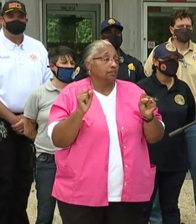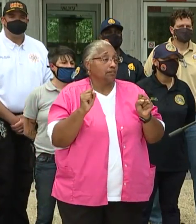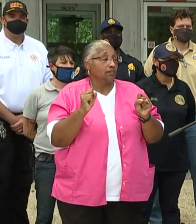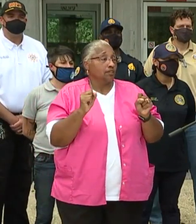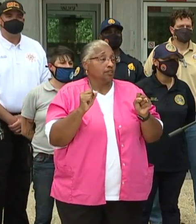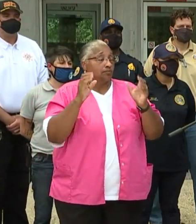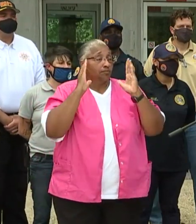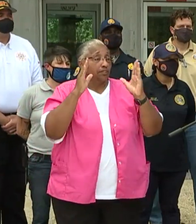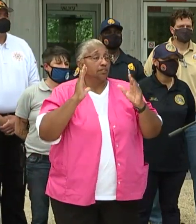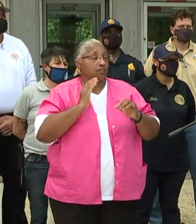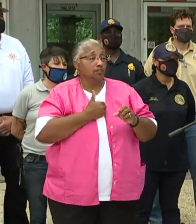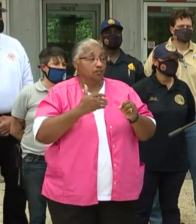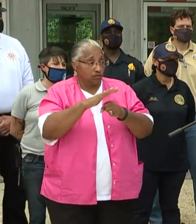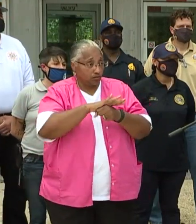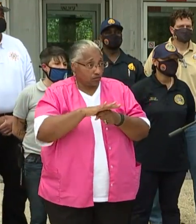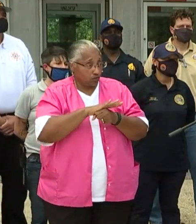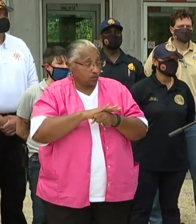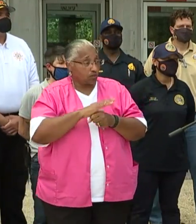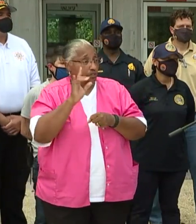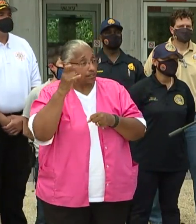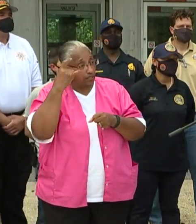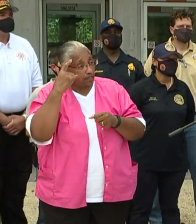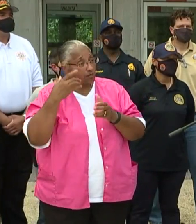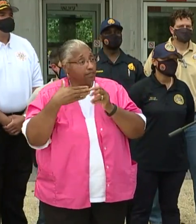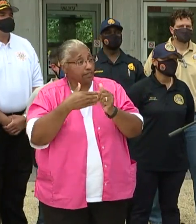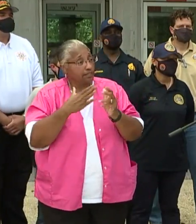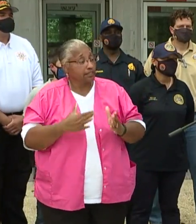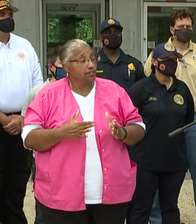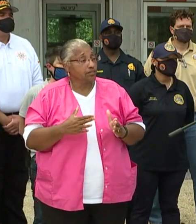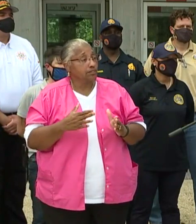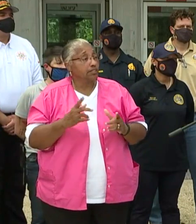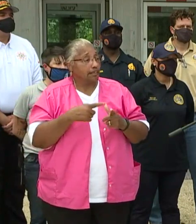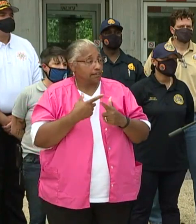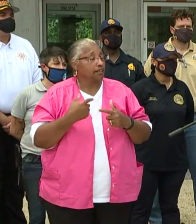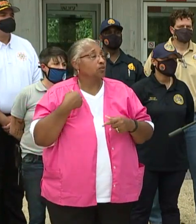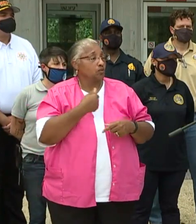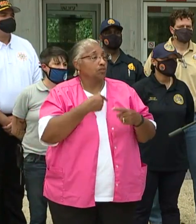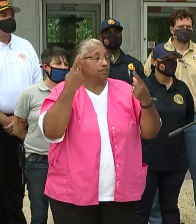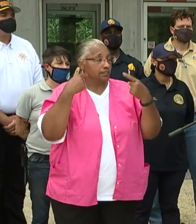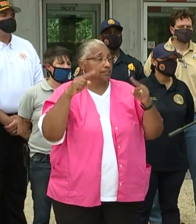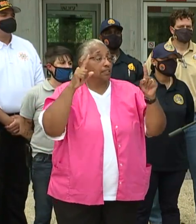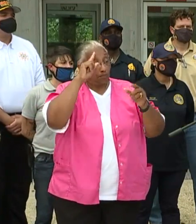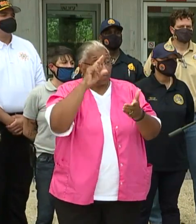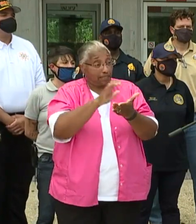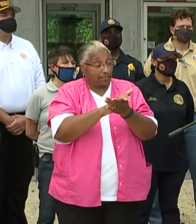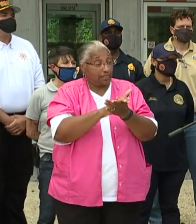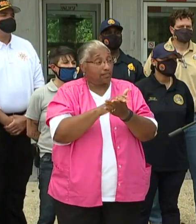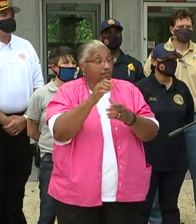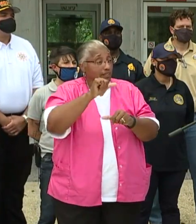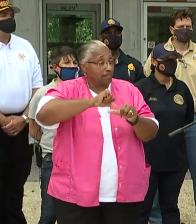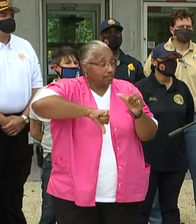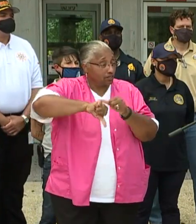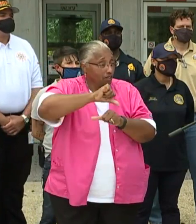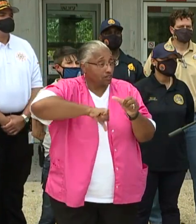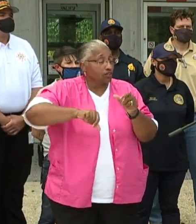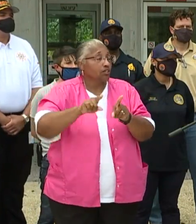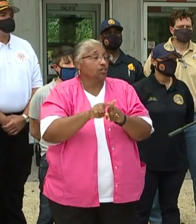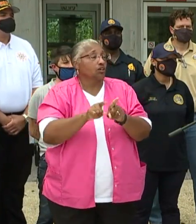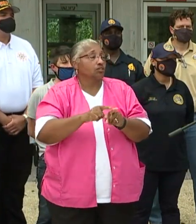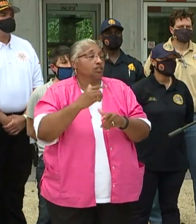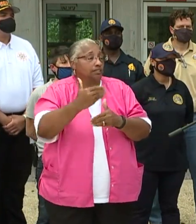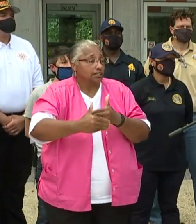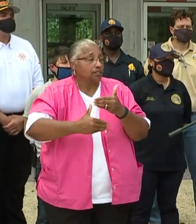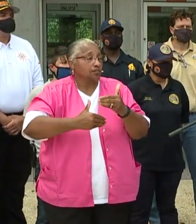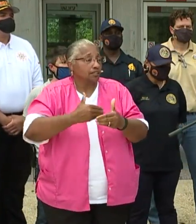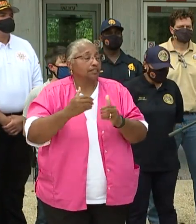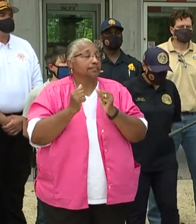to our local officials, and we'll get through, just believing in each other and step by step, shoulder